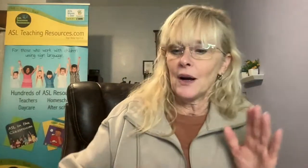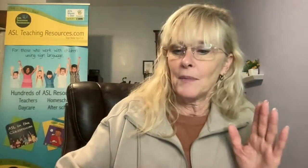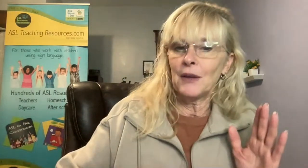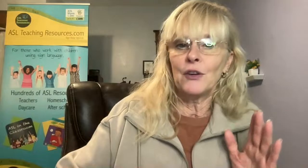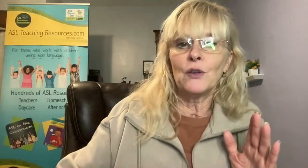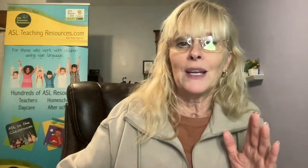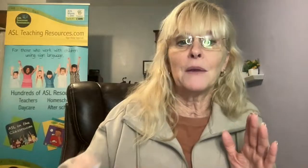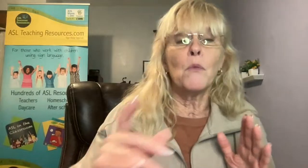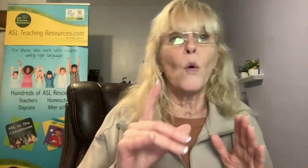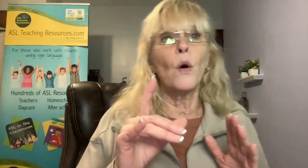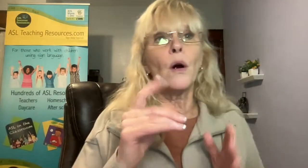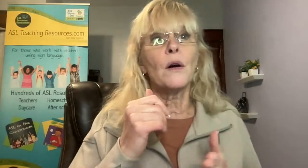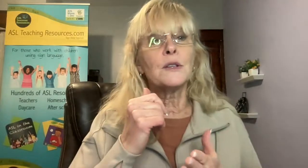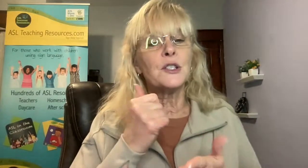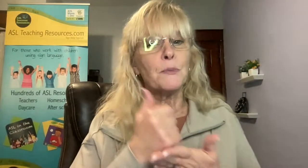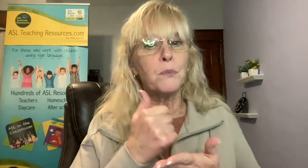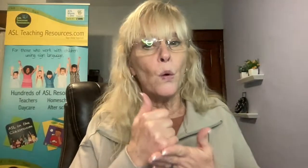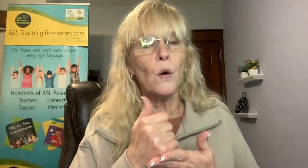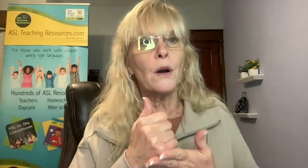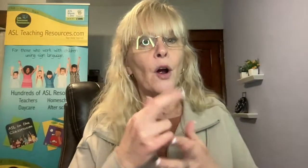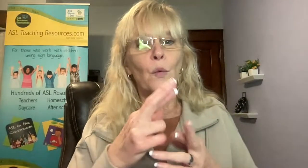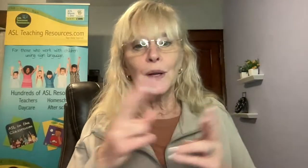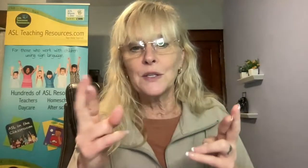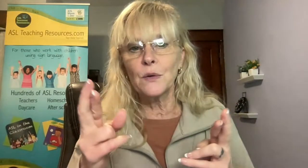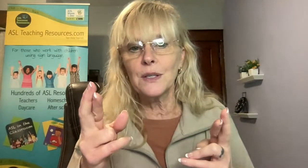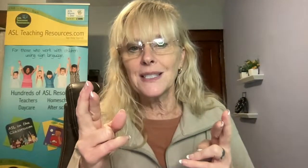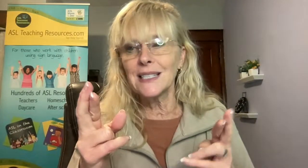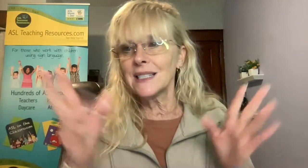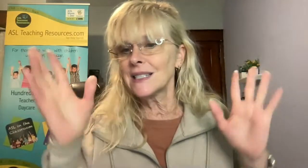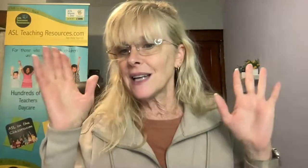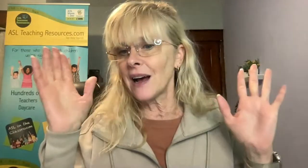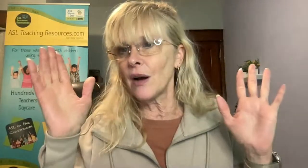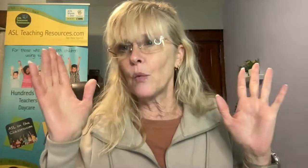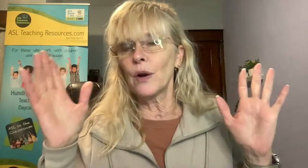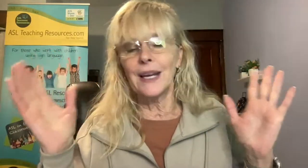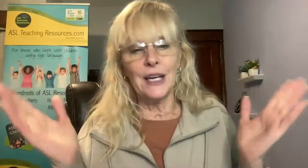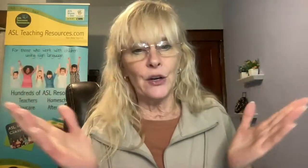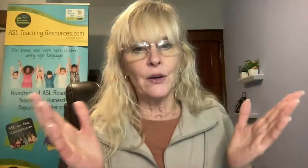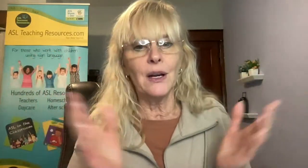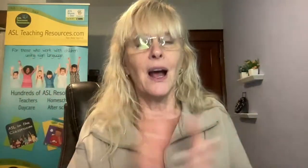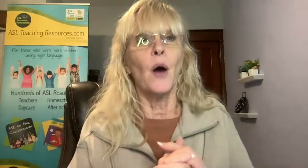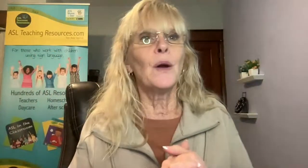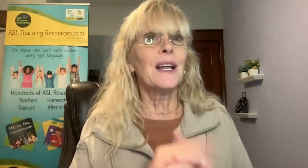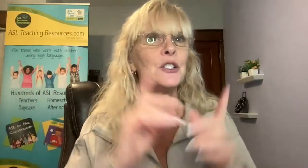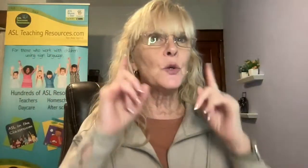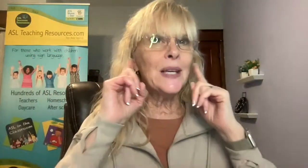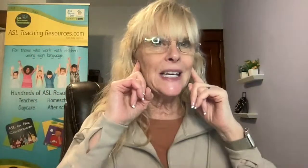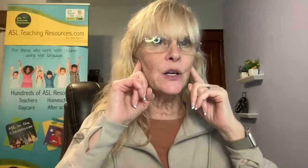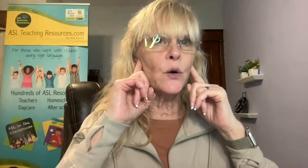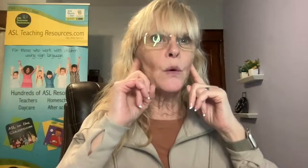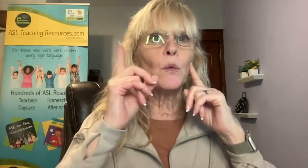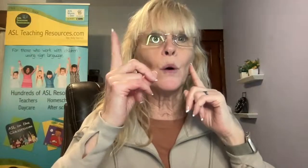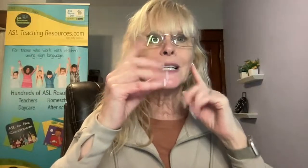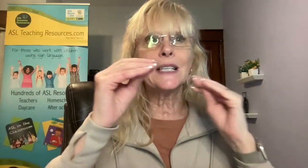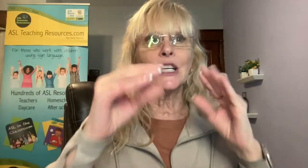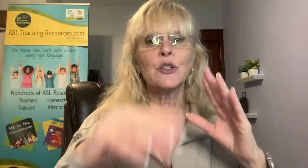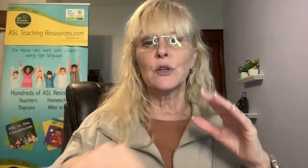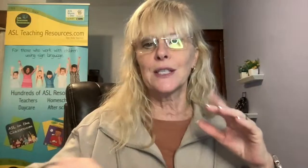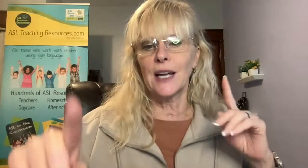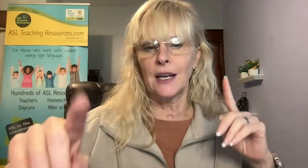if you need more support or resources, we're here. I want to let you hear what one teacher said. Let